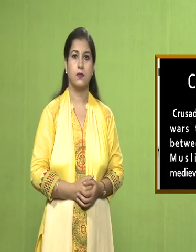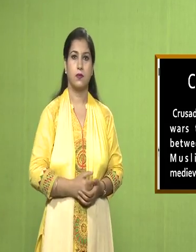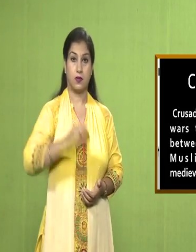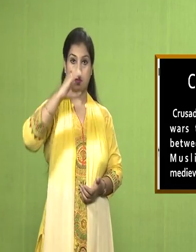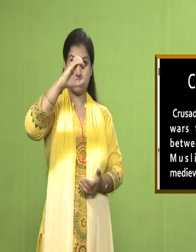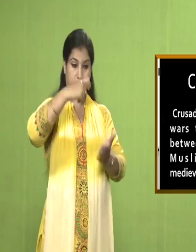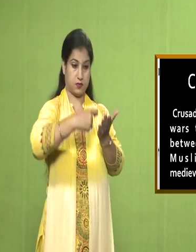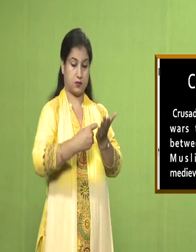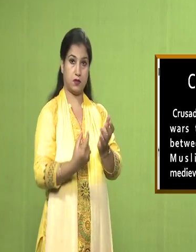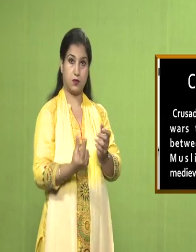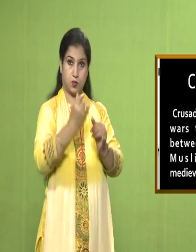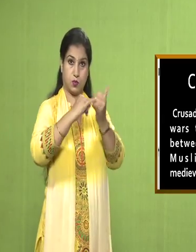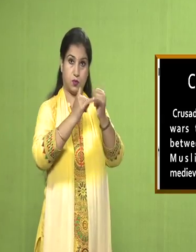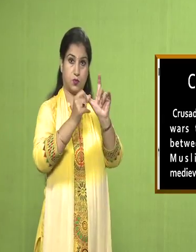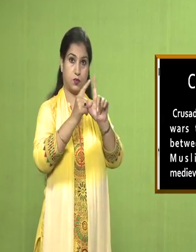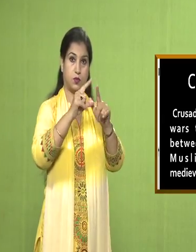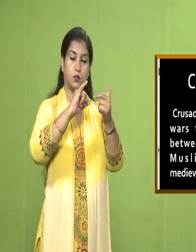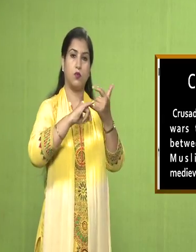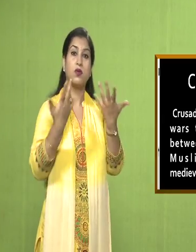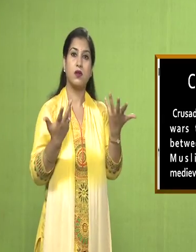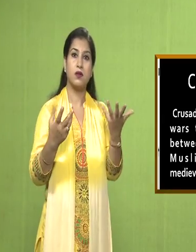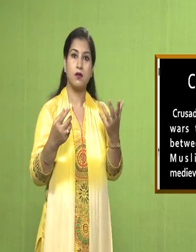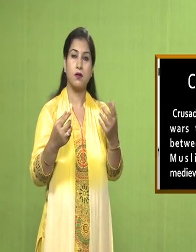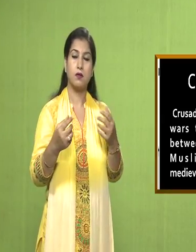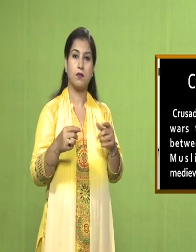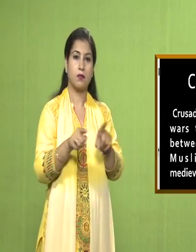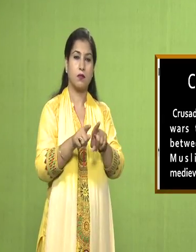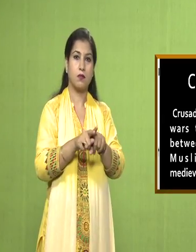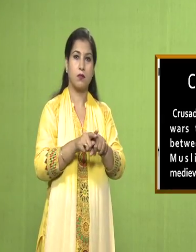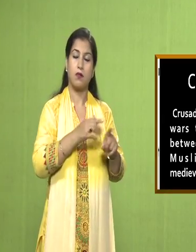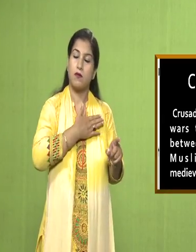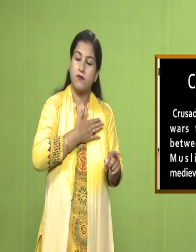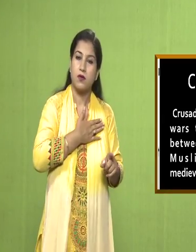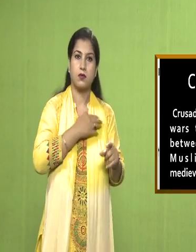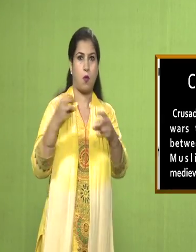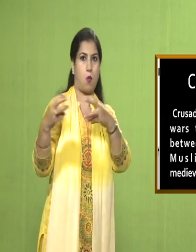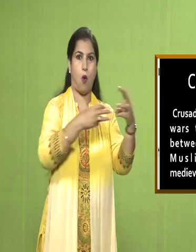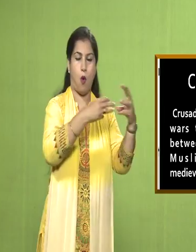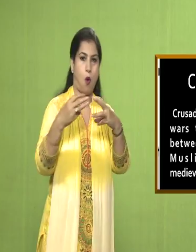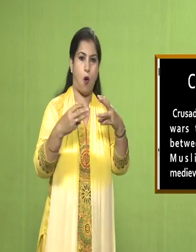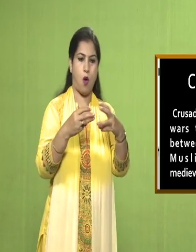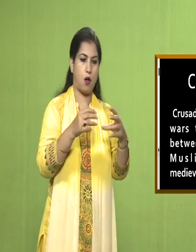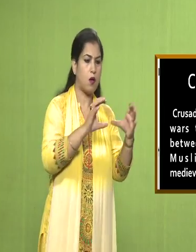Crusades were the religious wars that were fought between Christian and